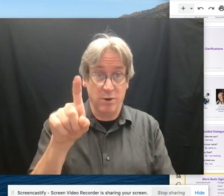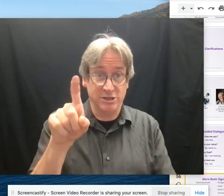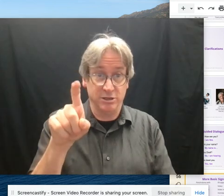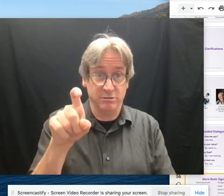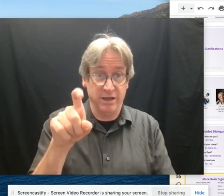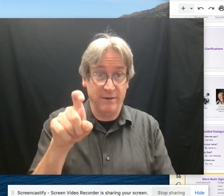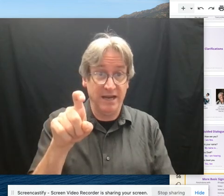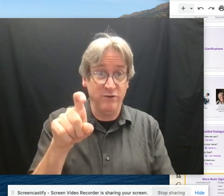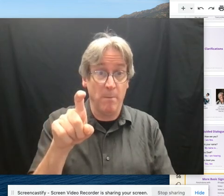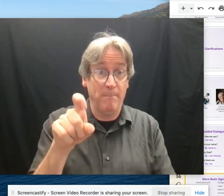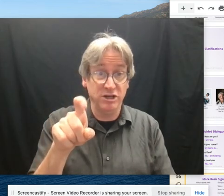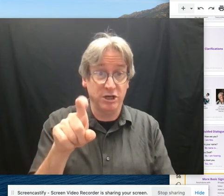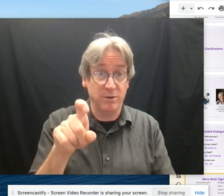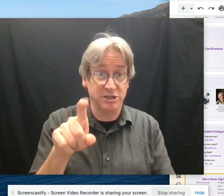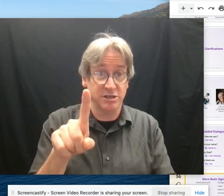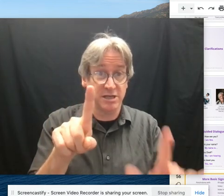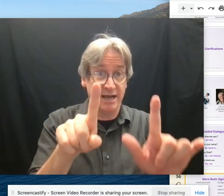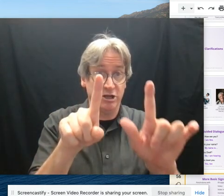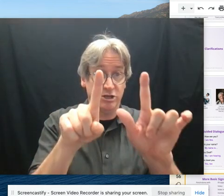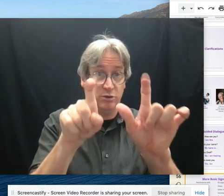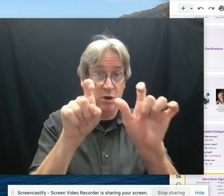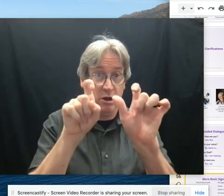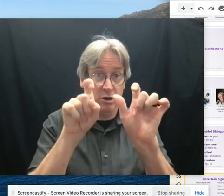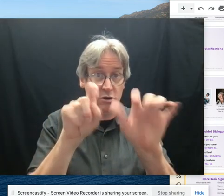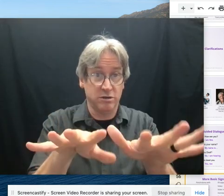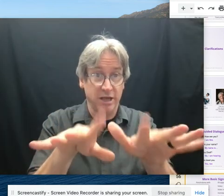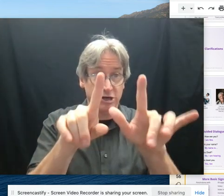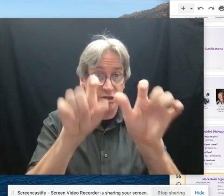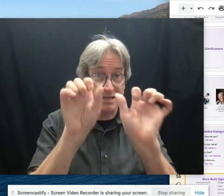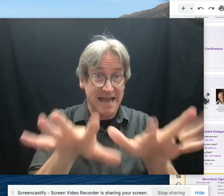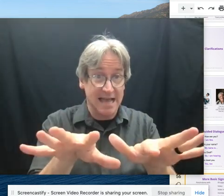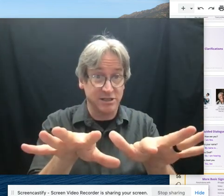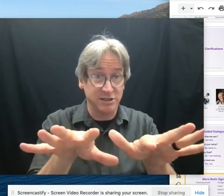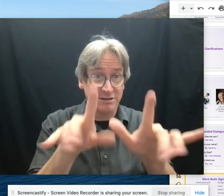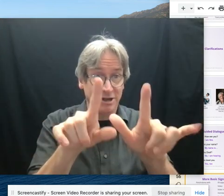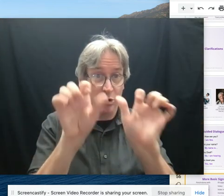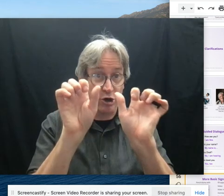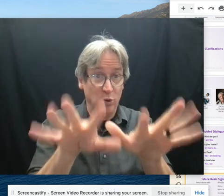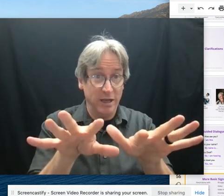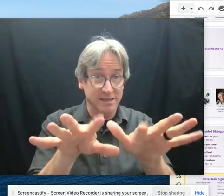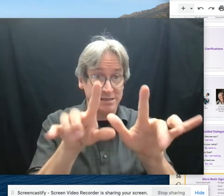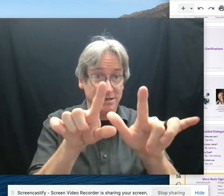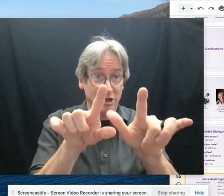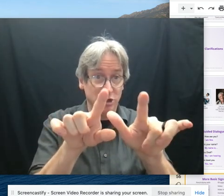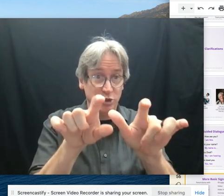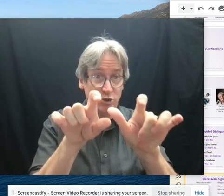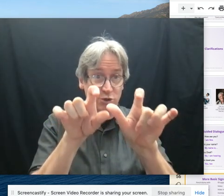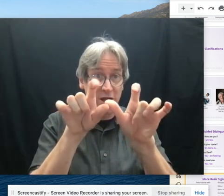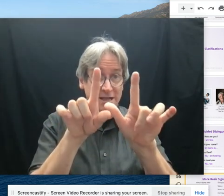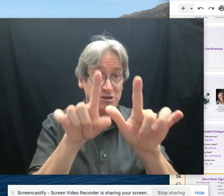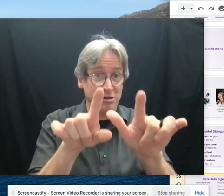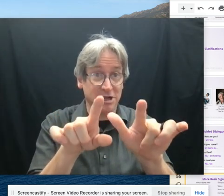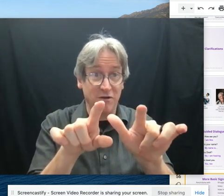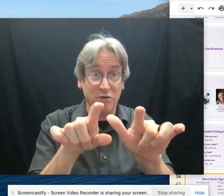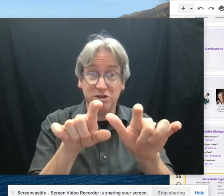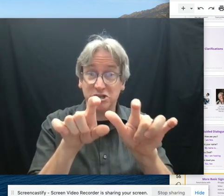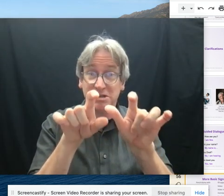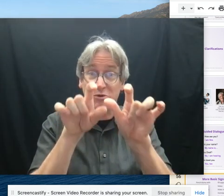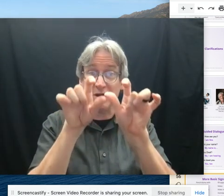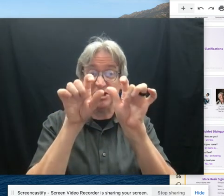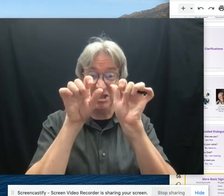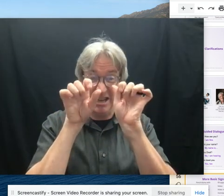this, the question. If I'm going to give you a bunch of questions, I could do, here's your test or quiz. Starts off